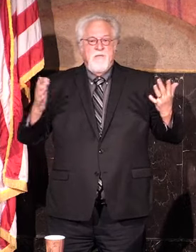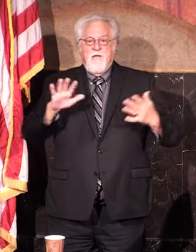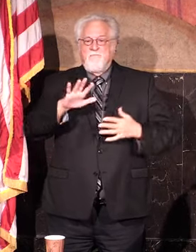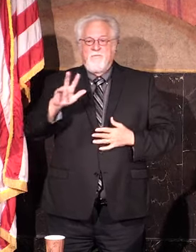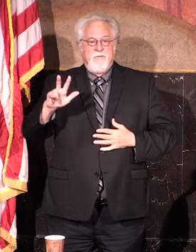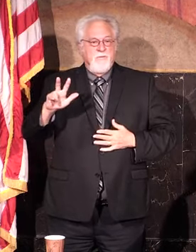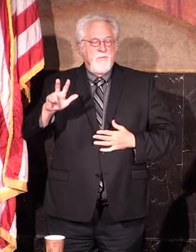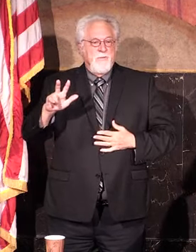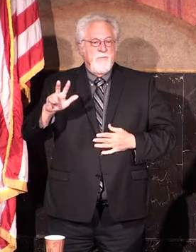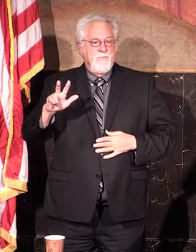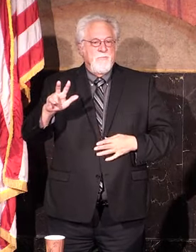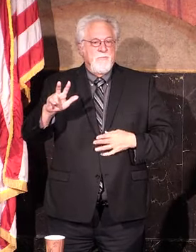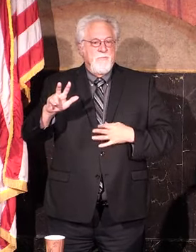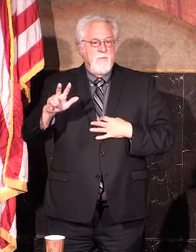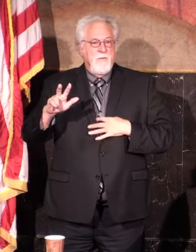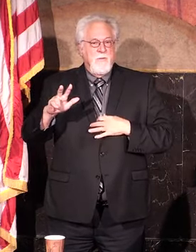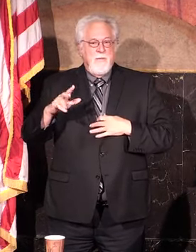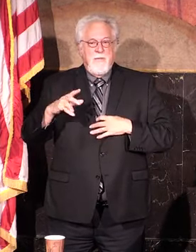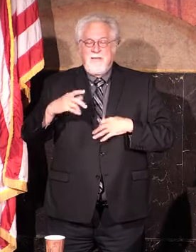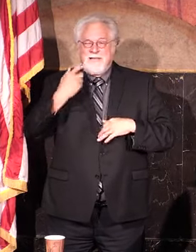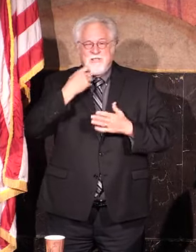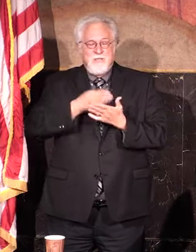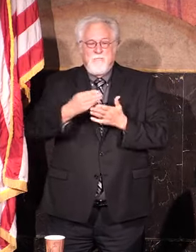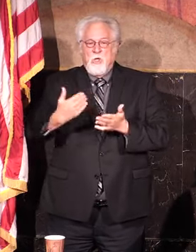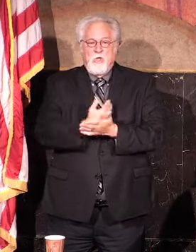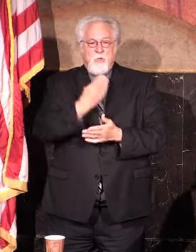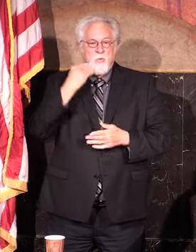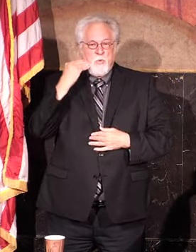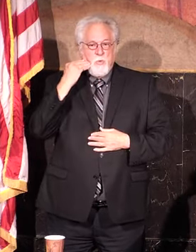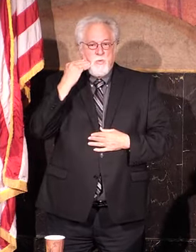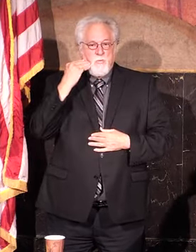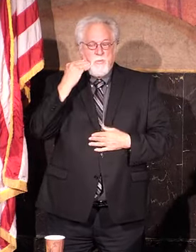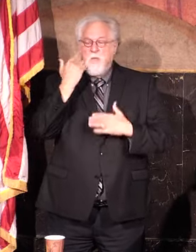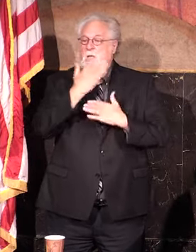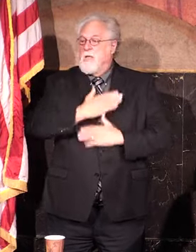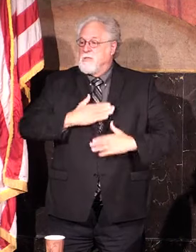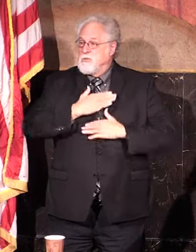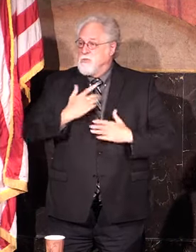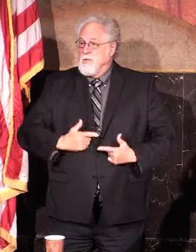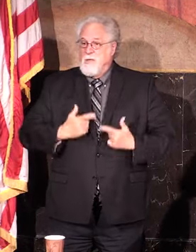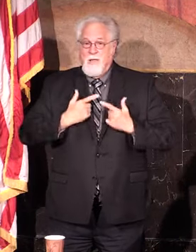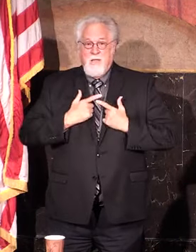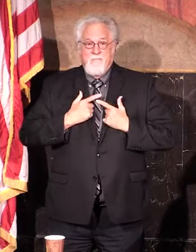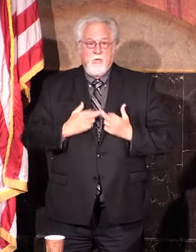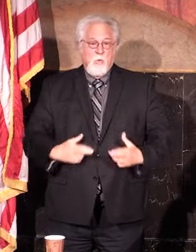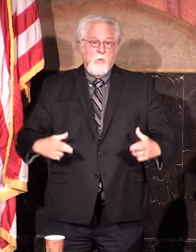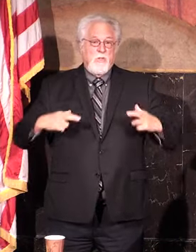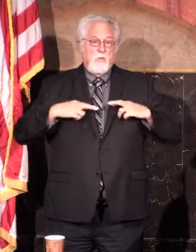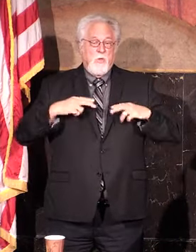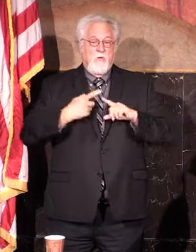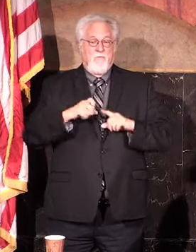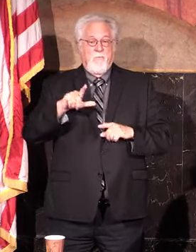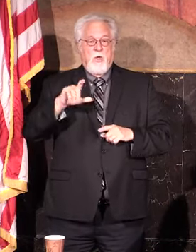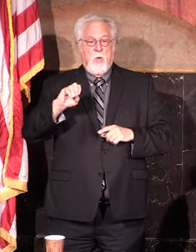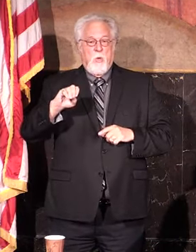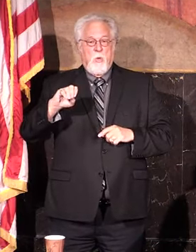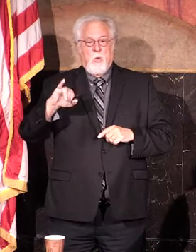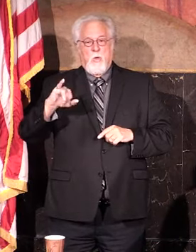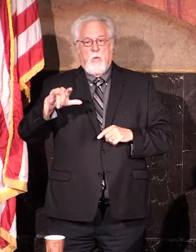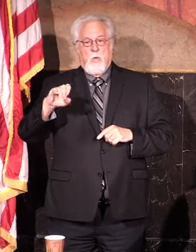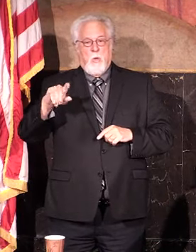63-year-old, just bought a new home, enjoying life, retired from Loyola, with